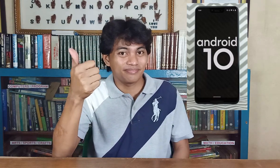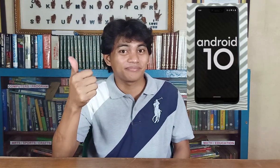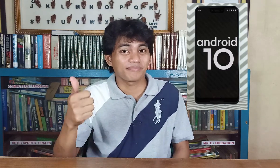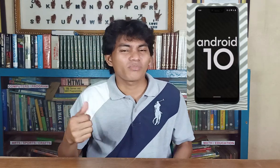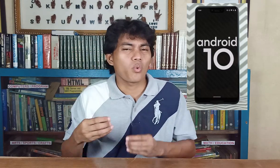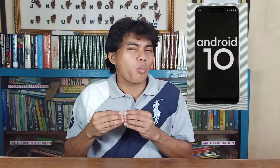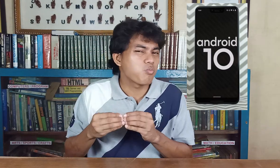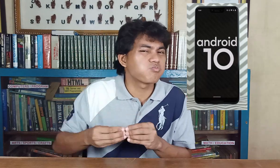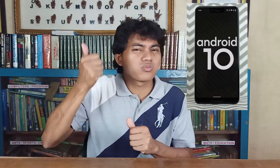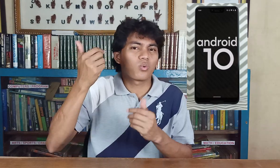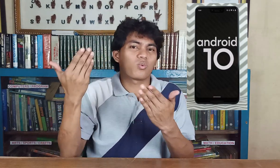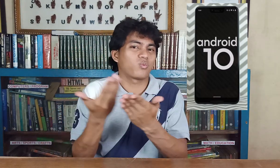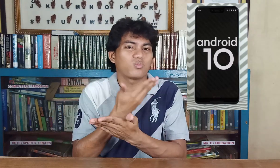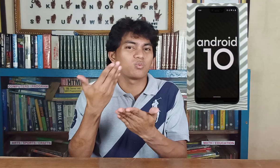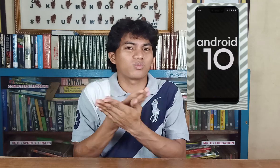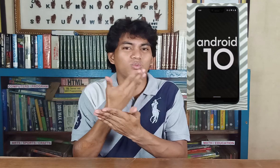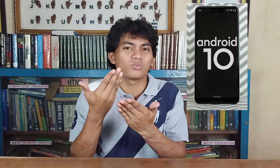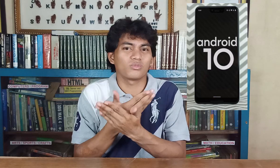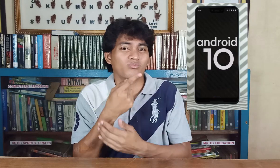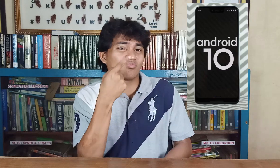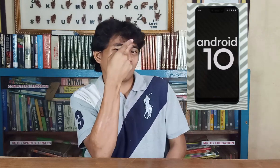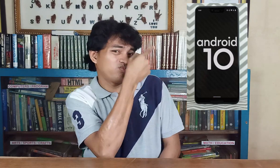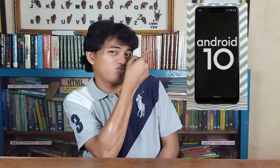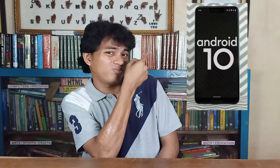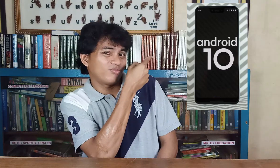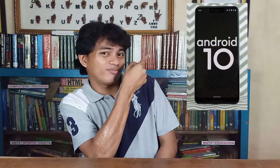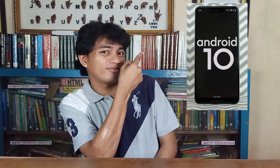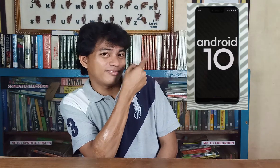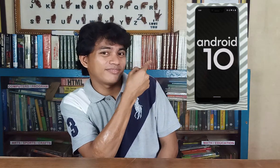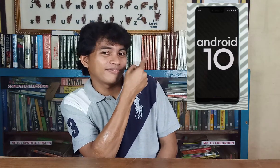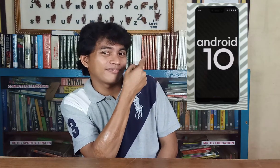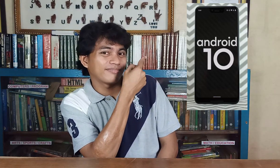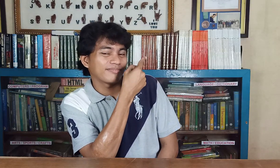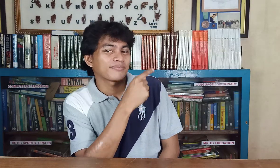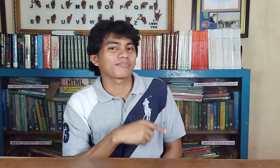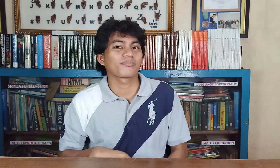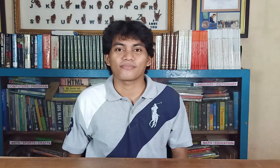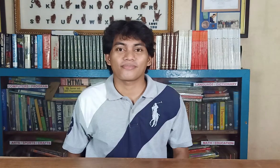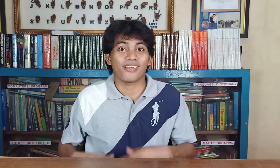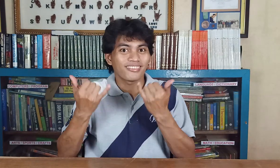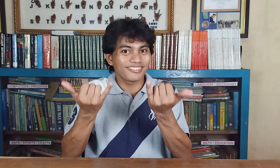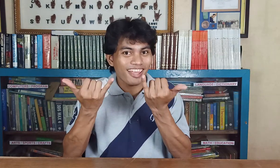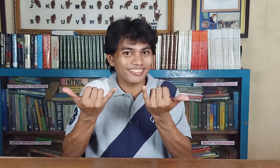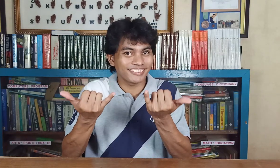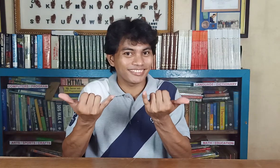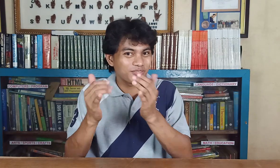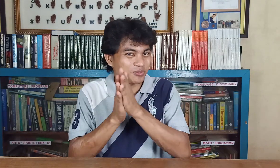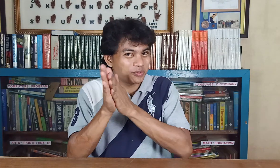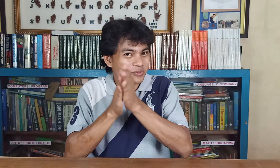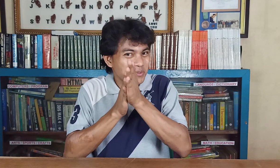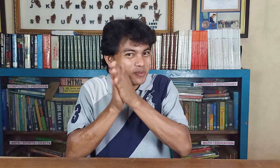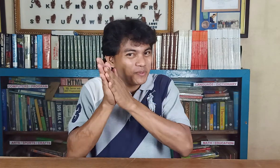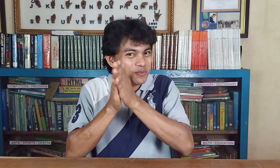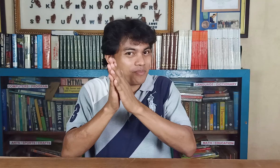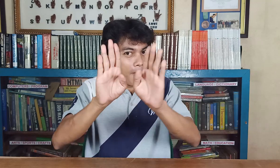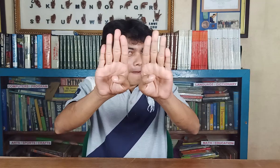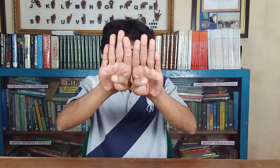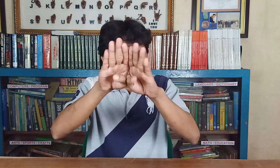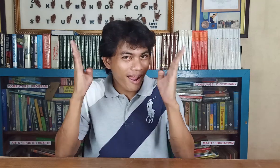operating system, which is the latest system in the market. Now, we are excited and ready to see what's inside